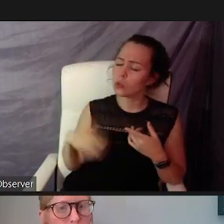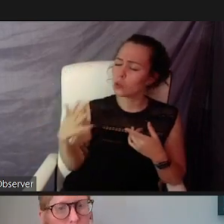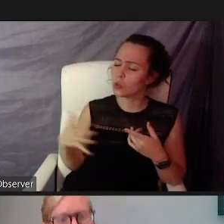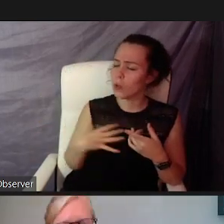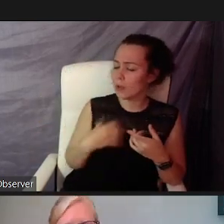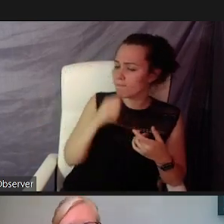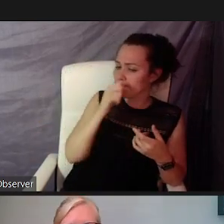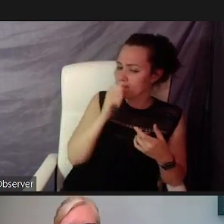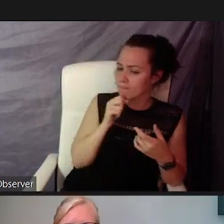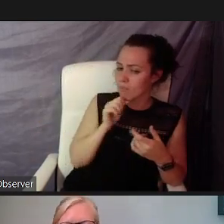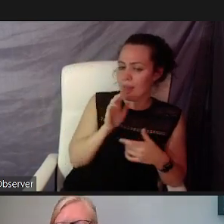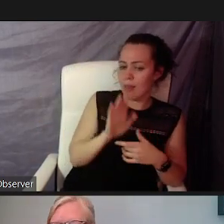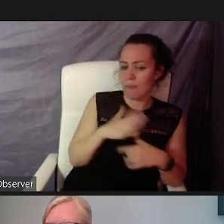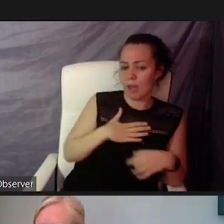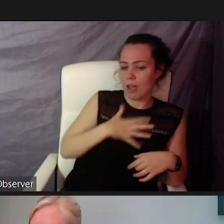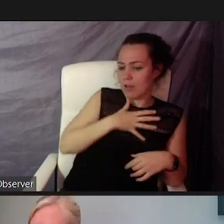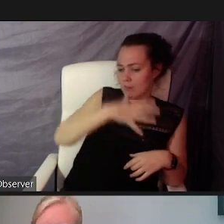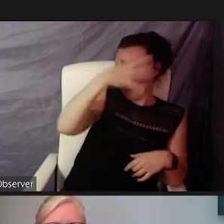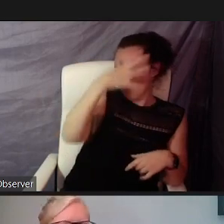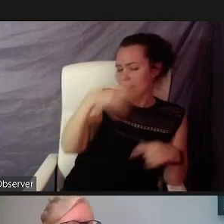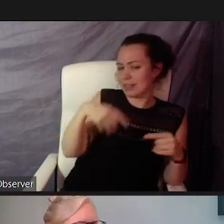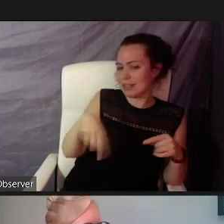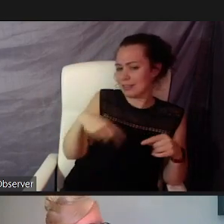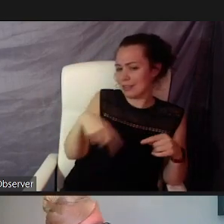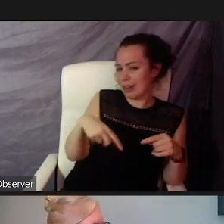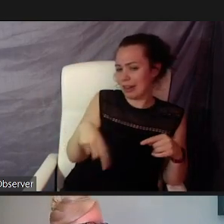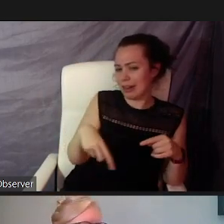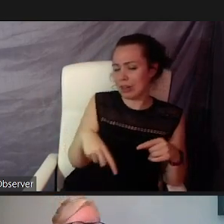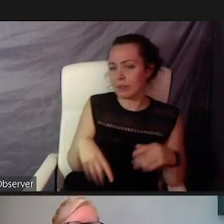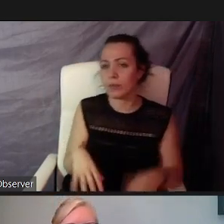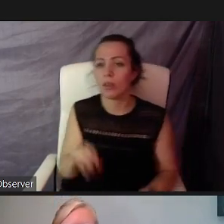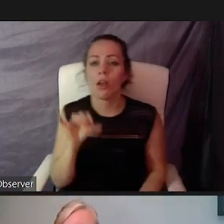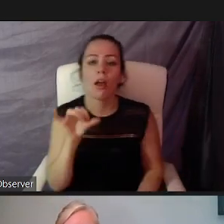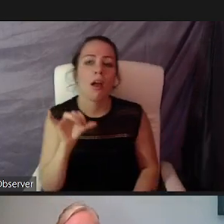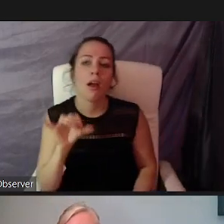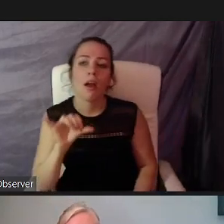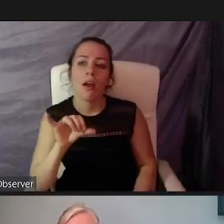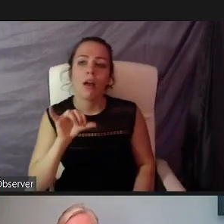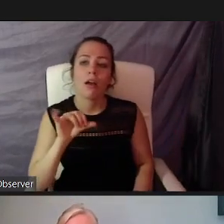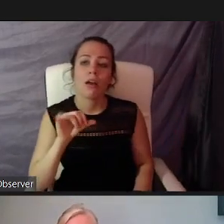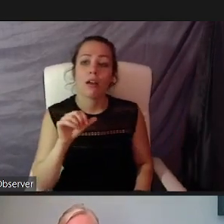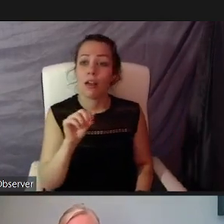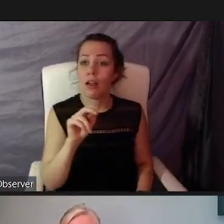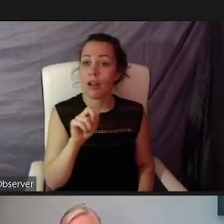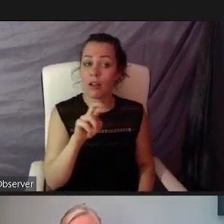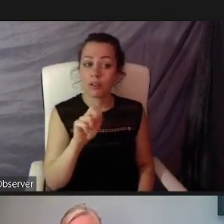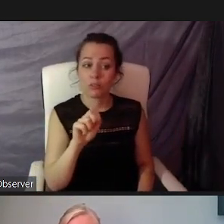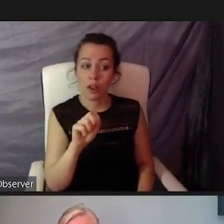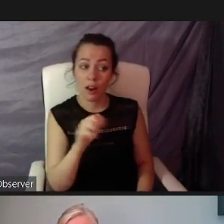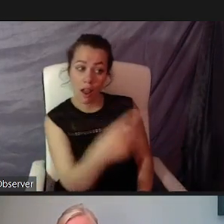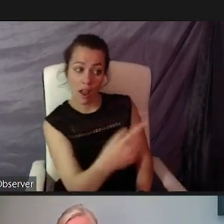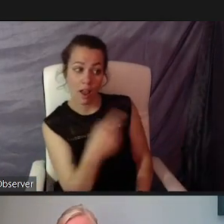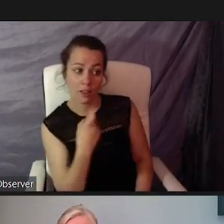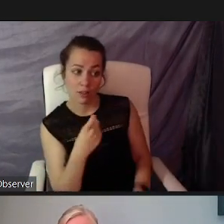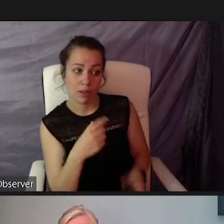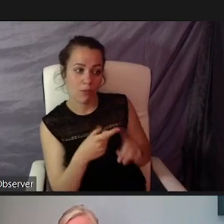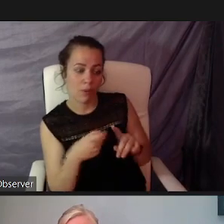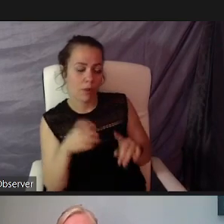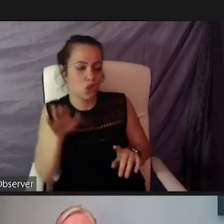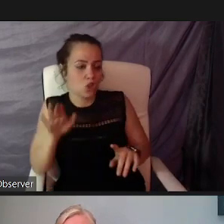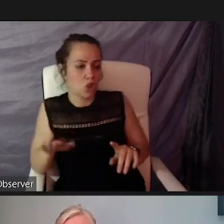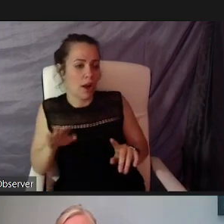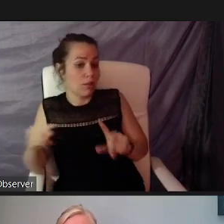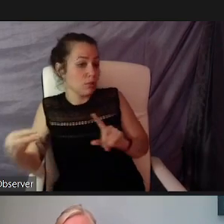their anxiety about the coronavirus. Oh, so is this Andrea asking as a child?